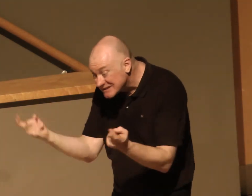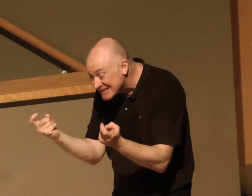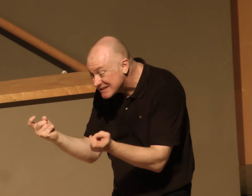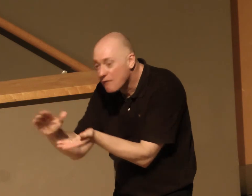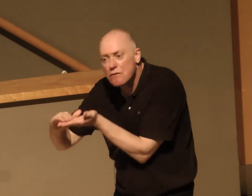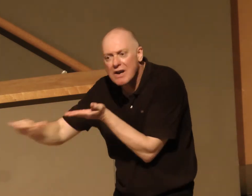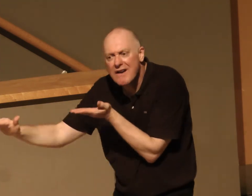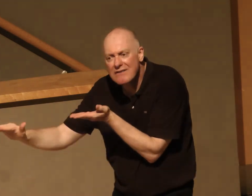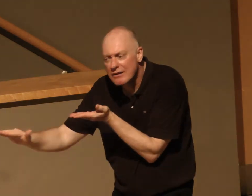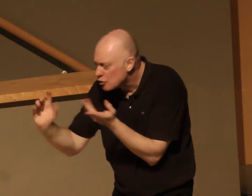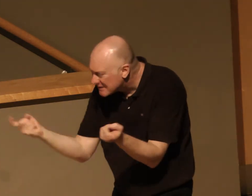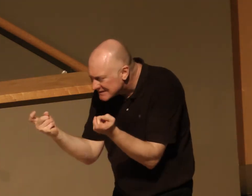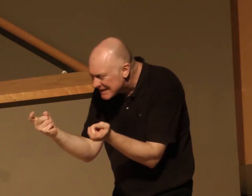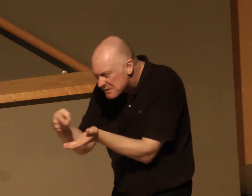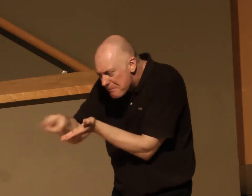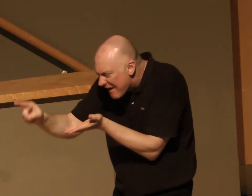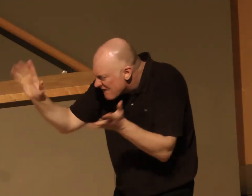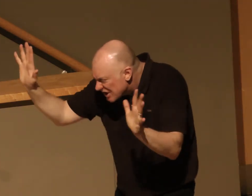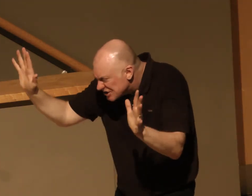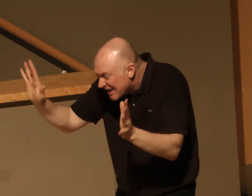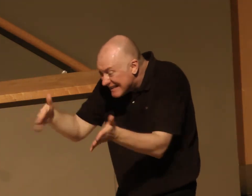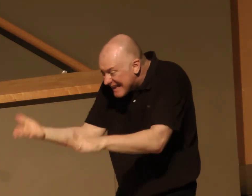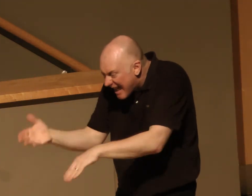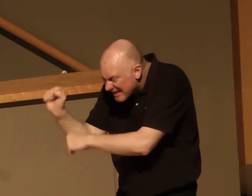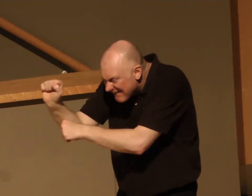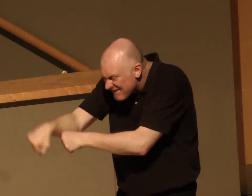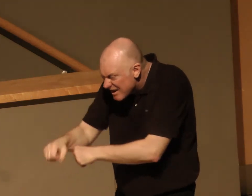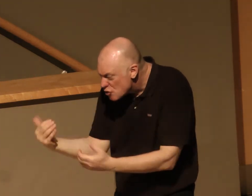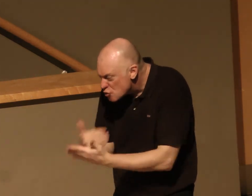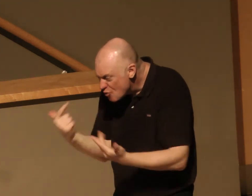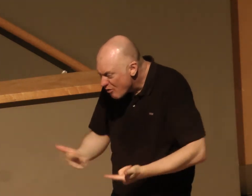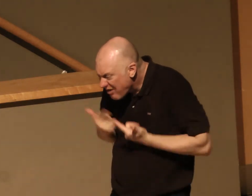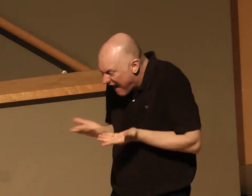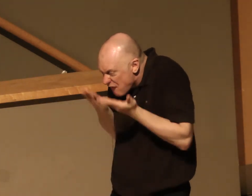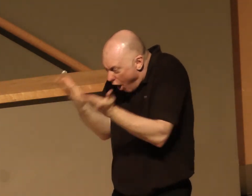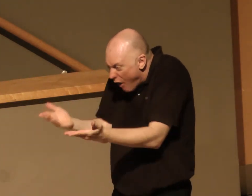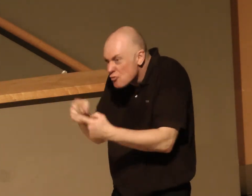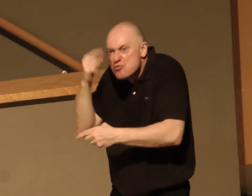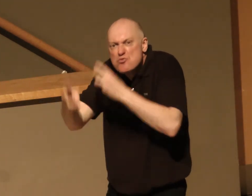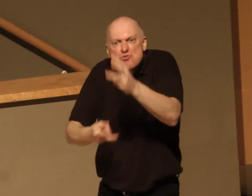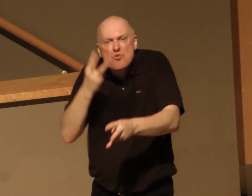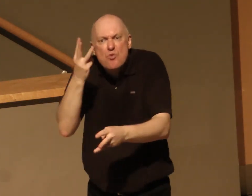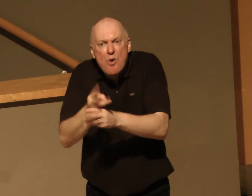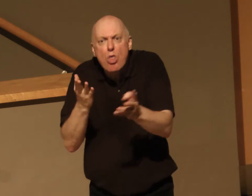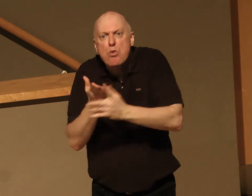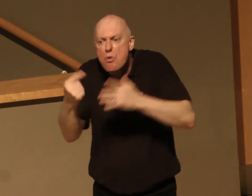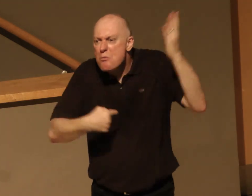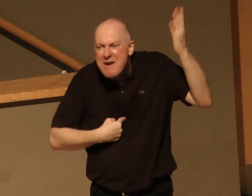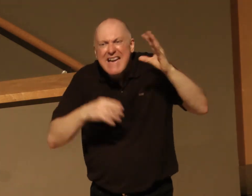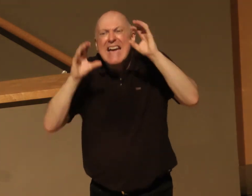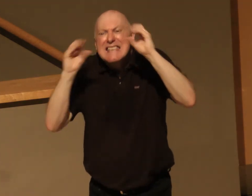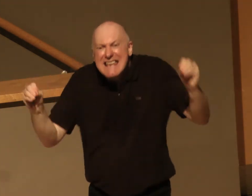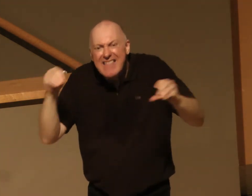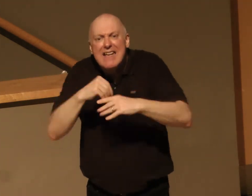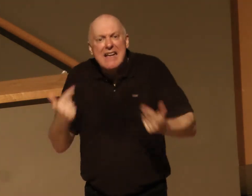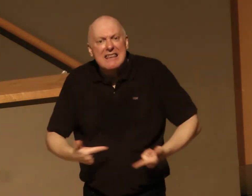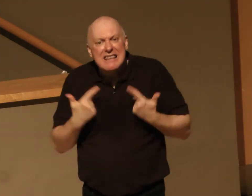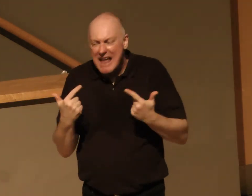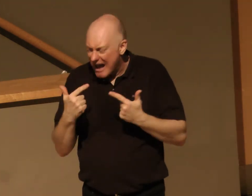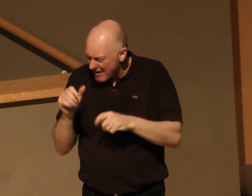your sins have been paid for death has been defeat and new life is now offered to the world through me nothing in this life will ever shake you because